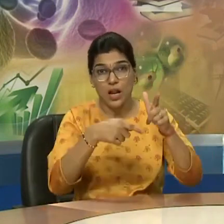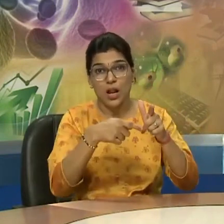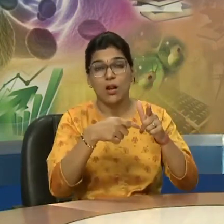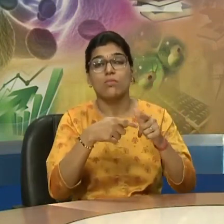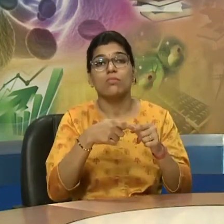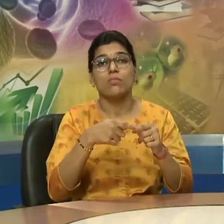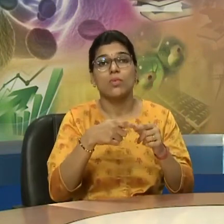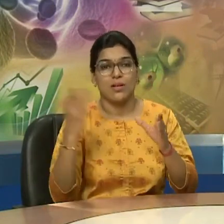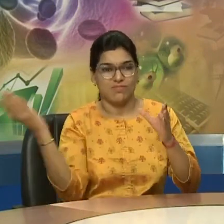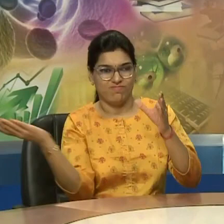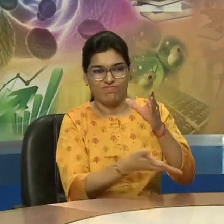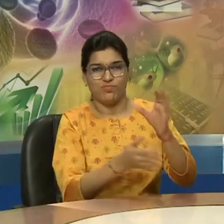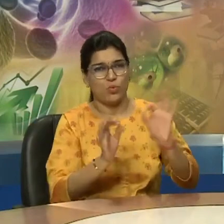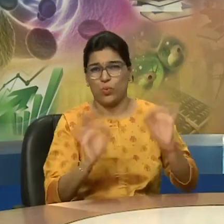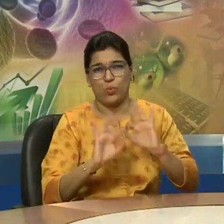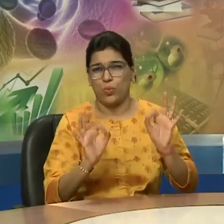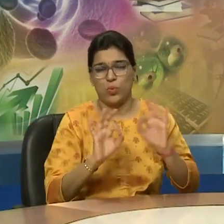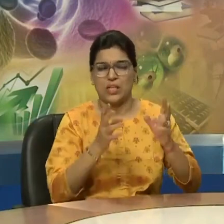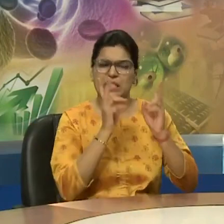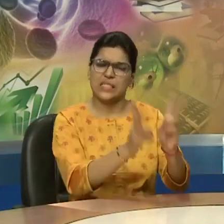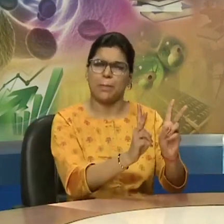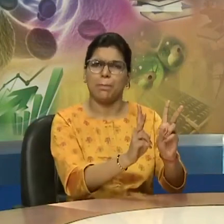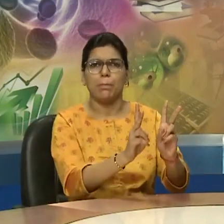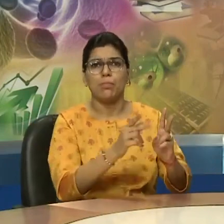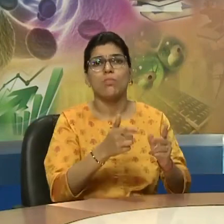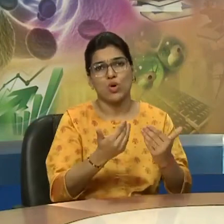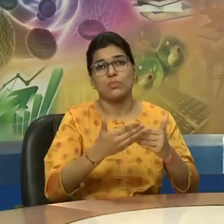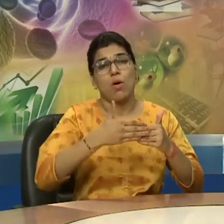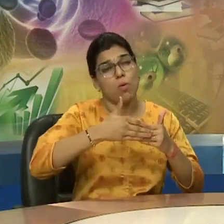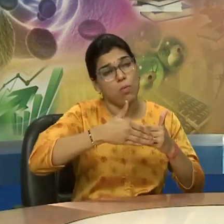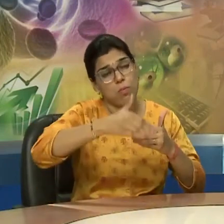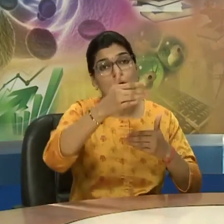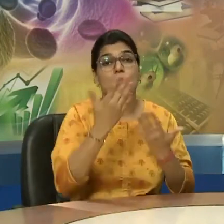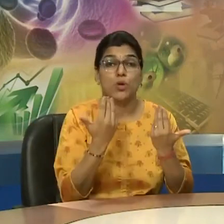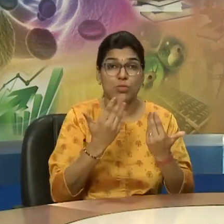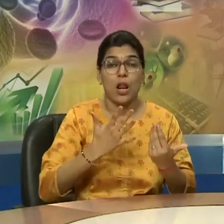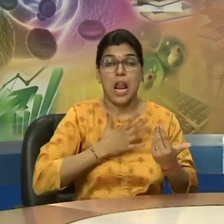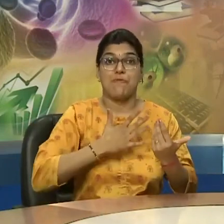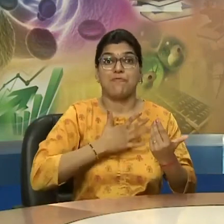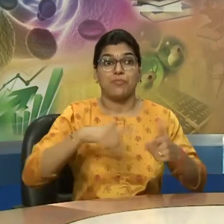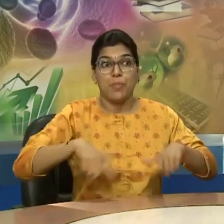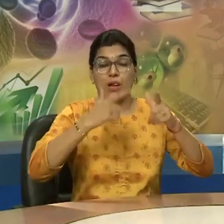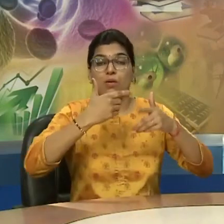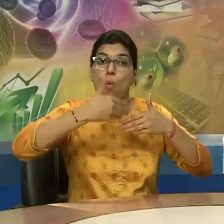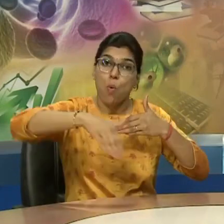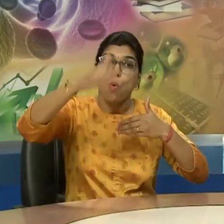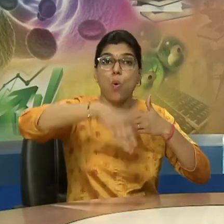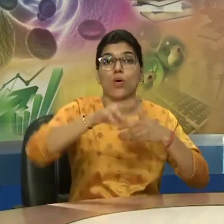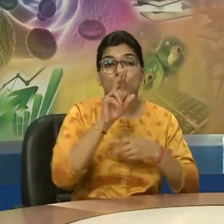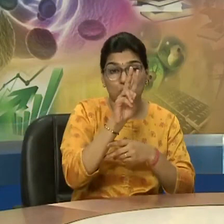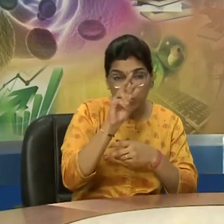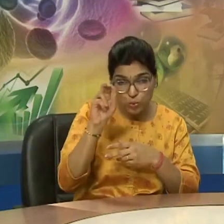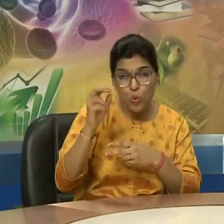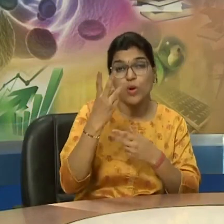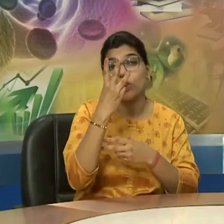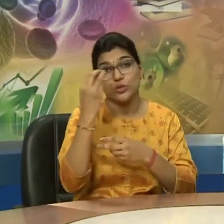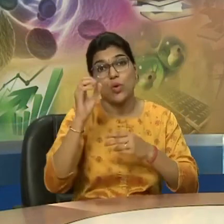And if these escape your eggs, they can survive for 200 to